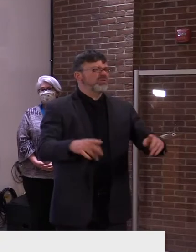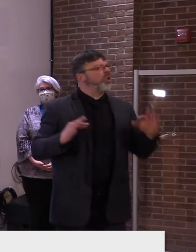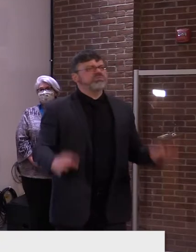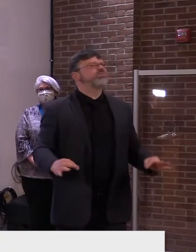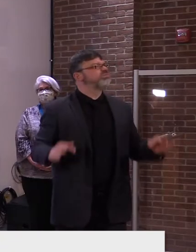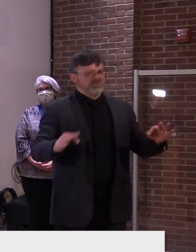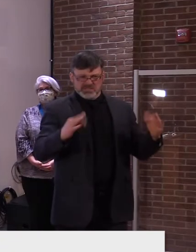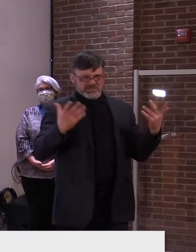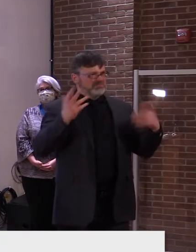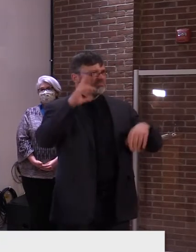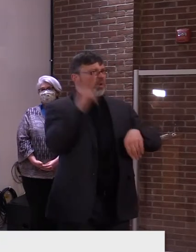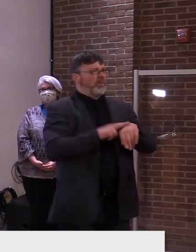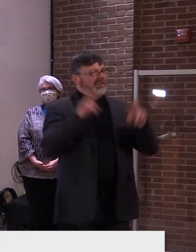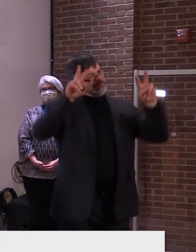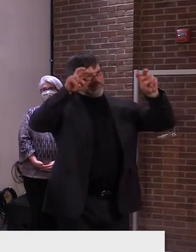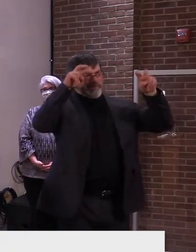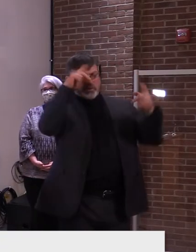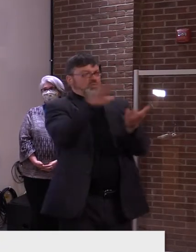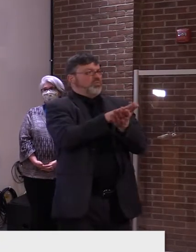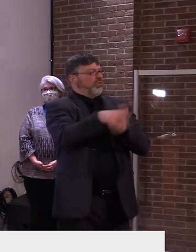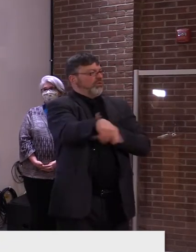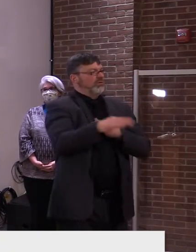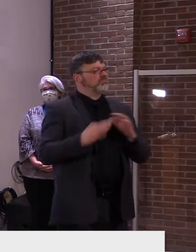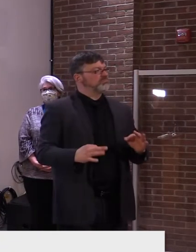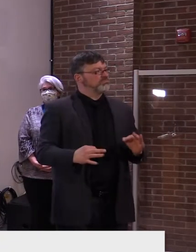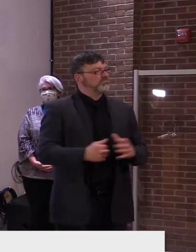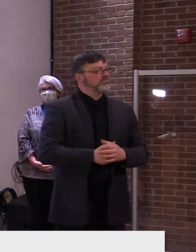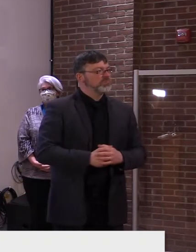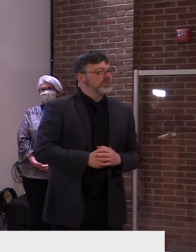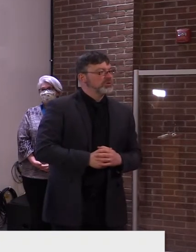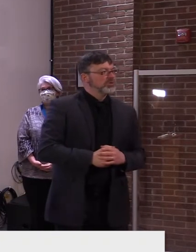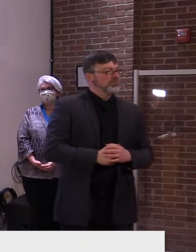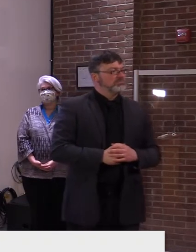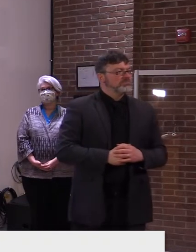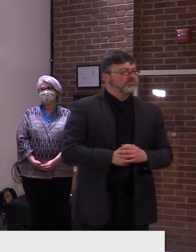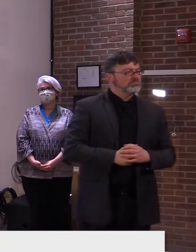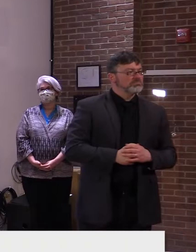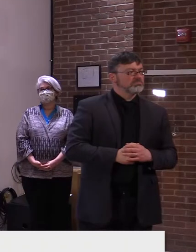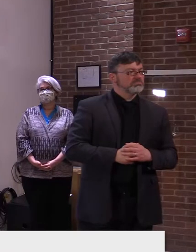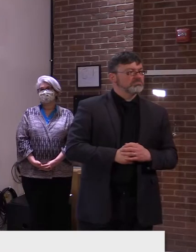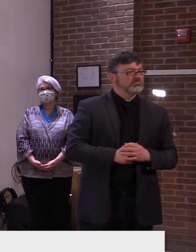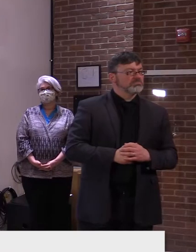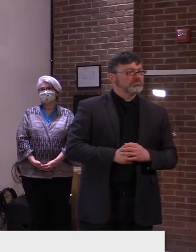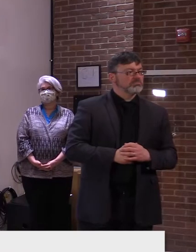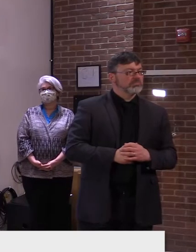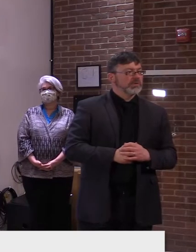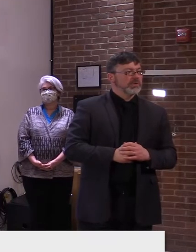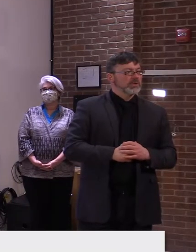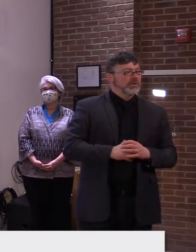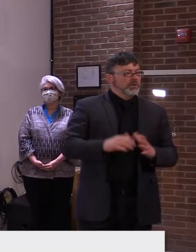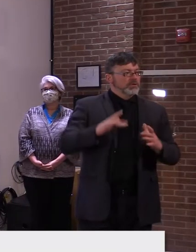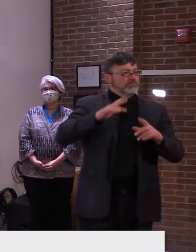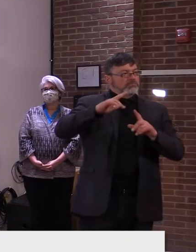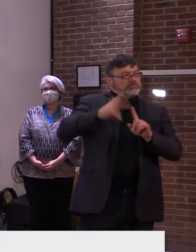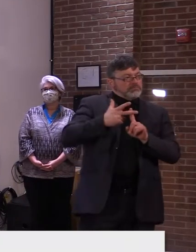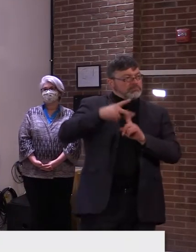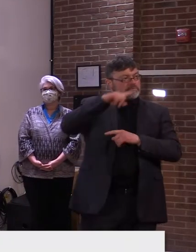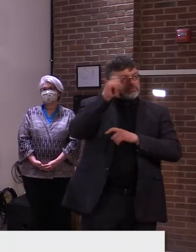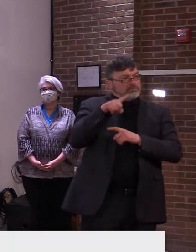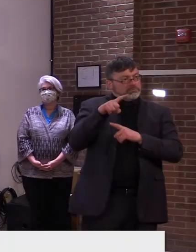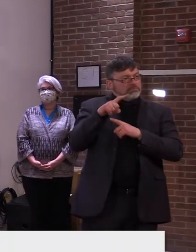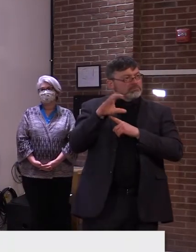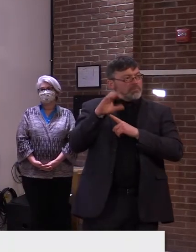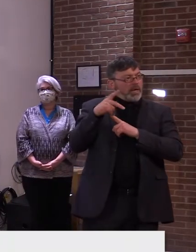Is that impacted at all by the fact that that these registration for educators hasn't been filling up? Well, again, I